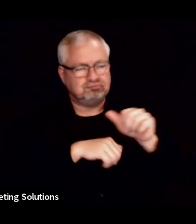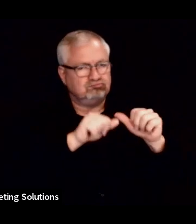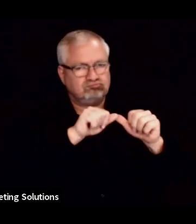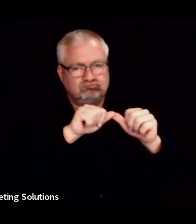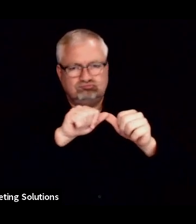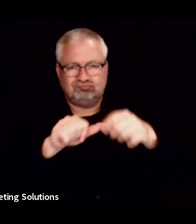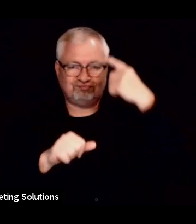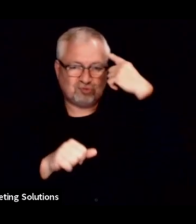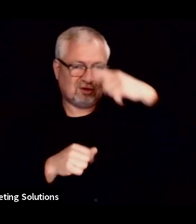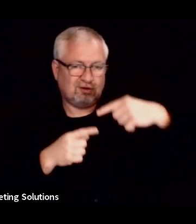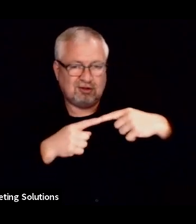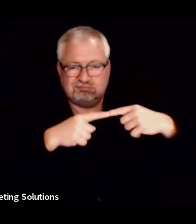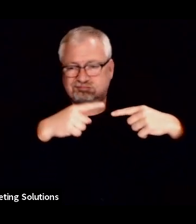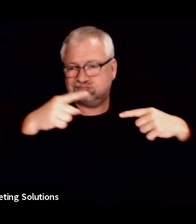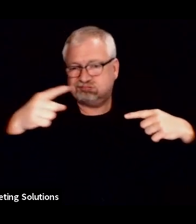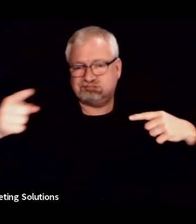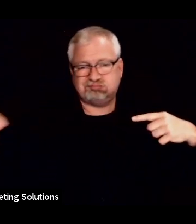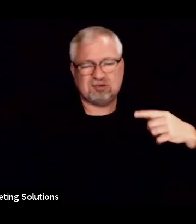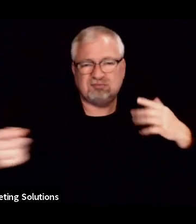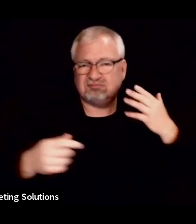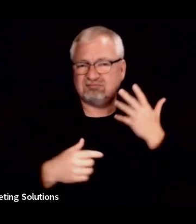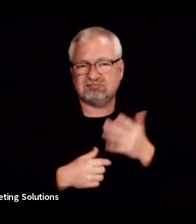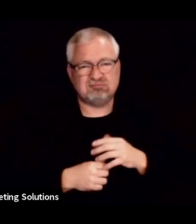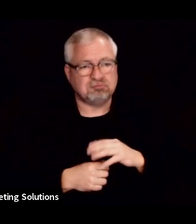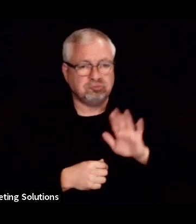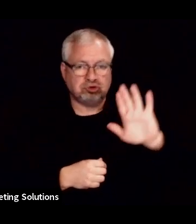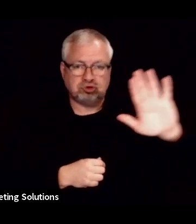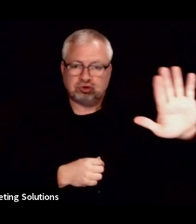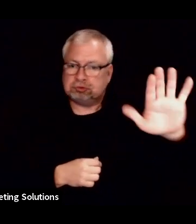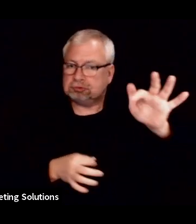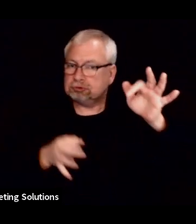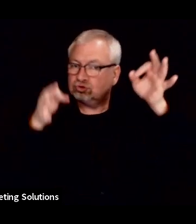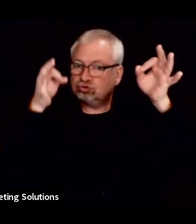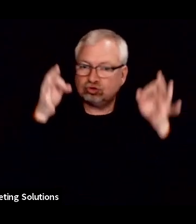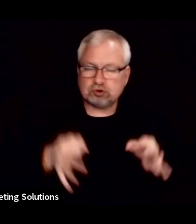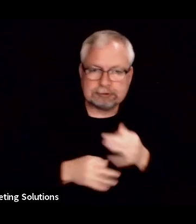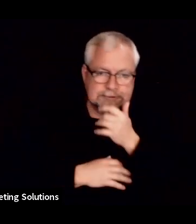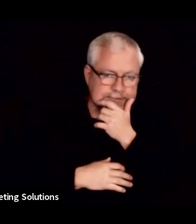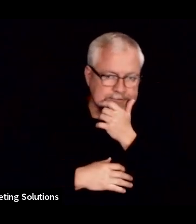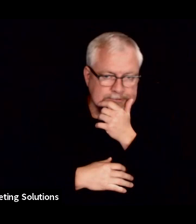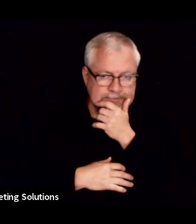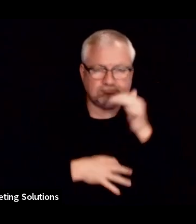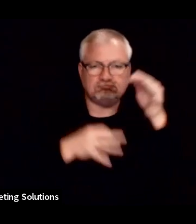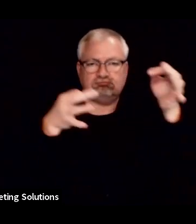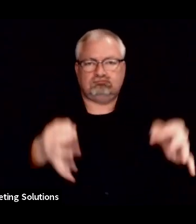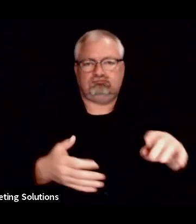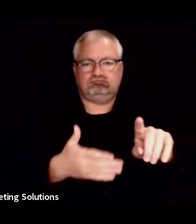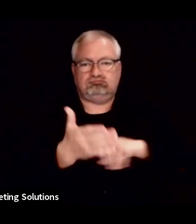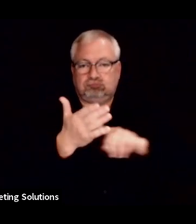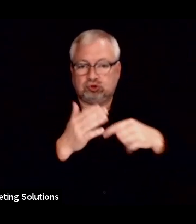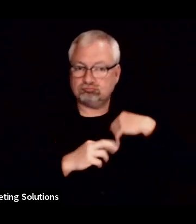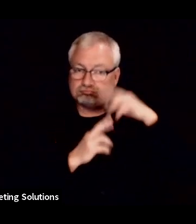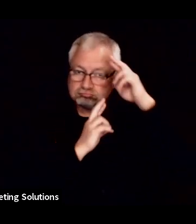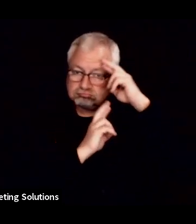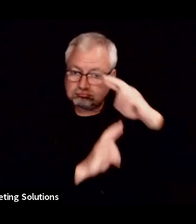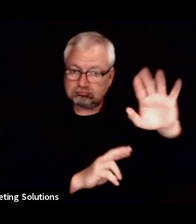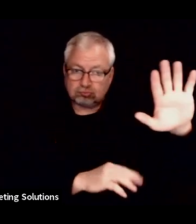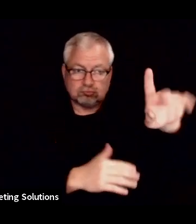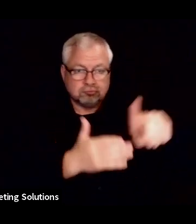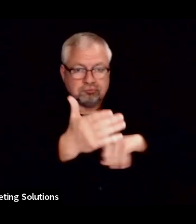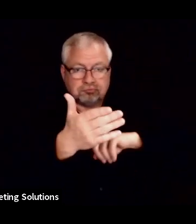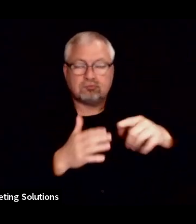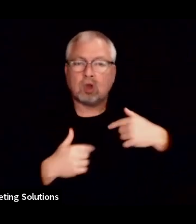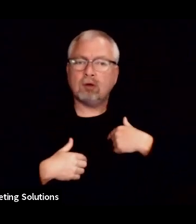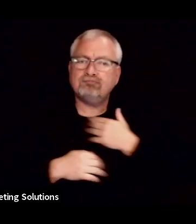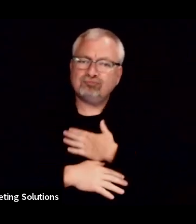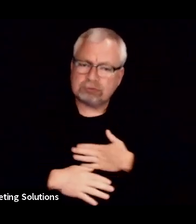was their decision, and we certainly respect it and quite honestly appreciate it from a public health perspective.